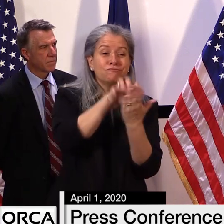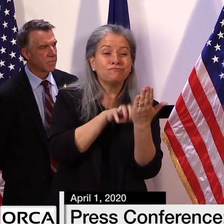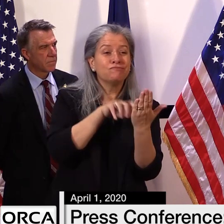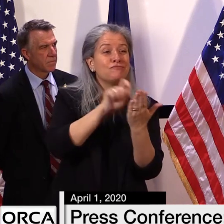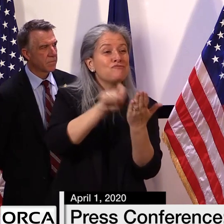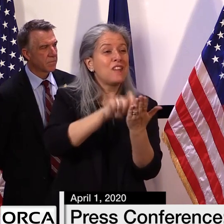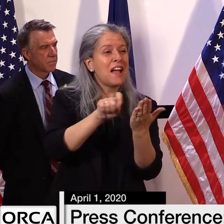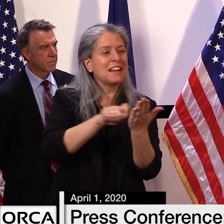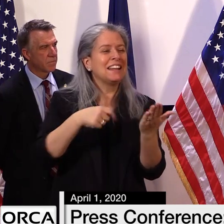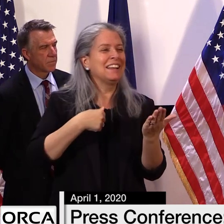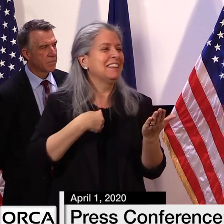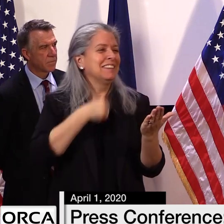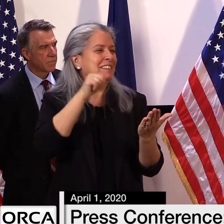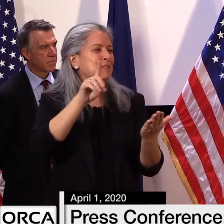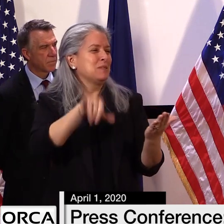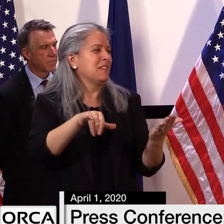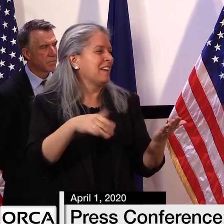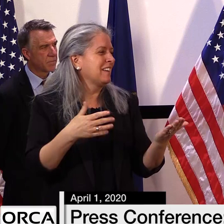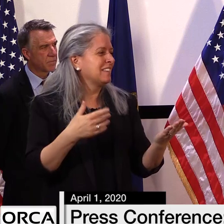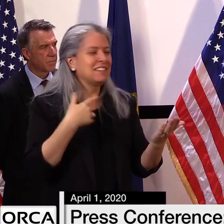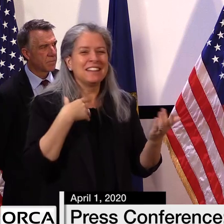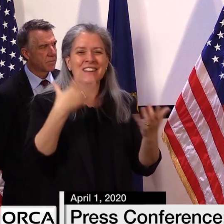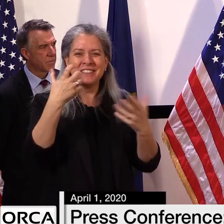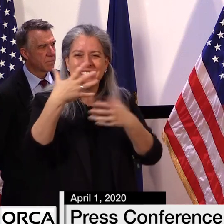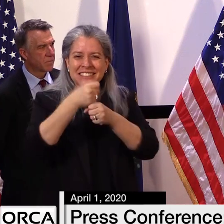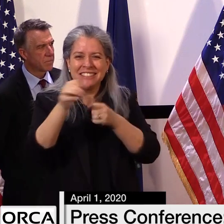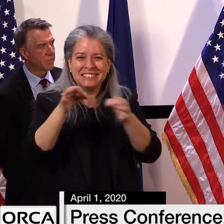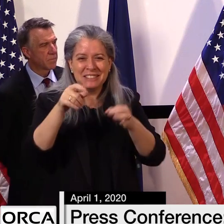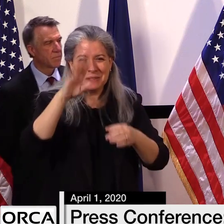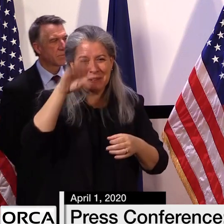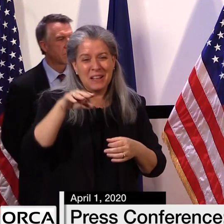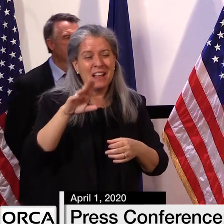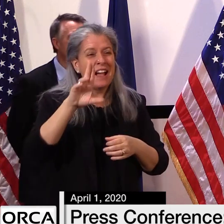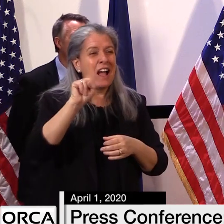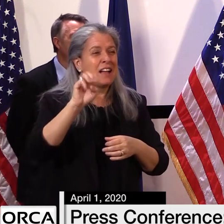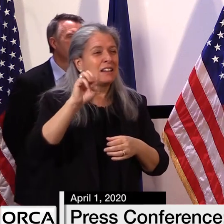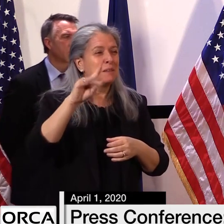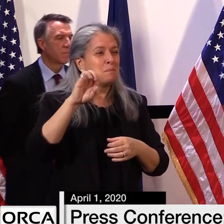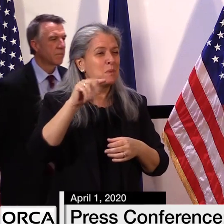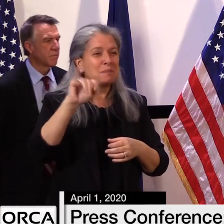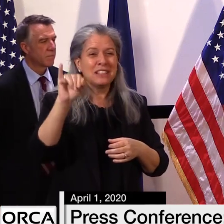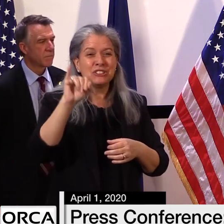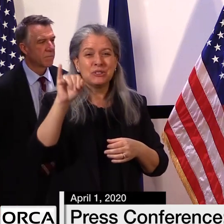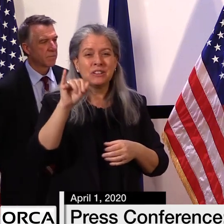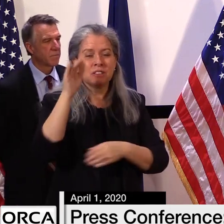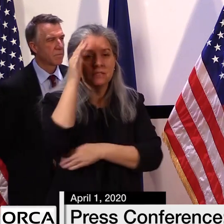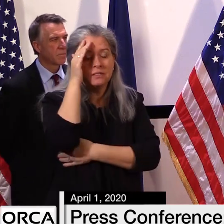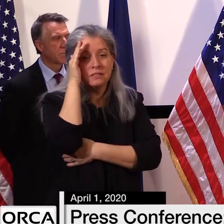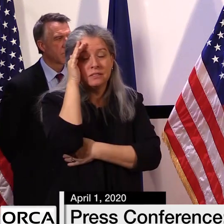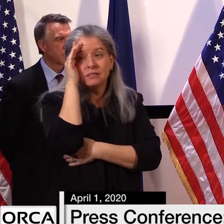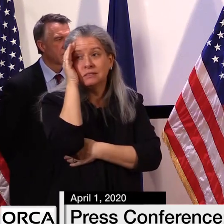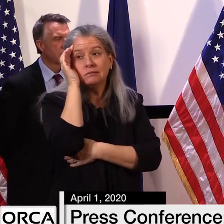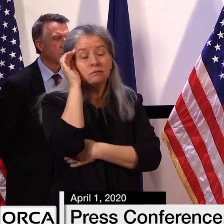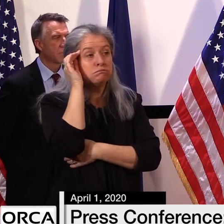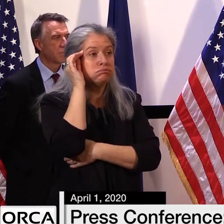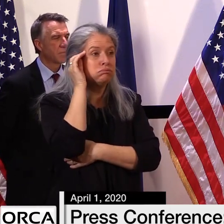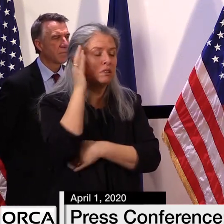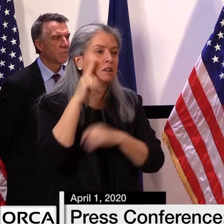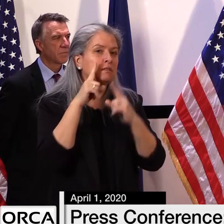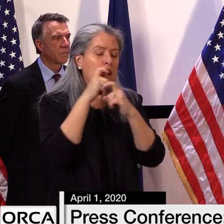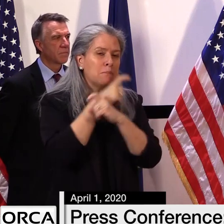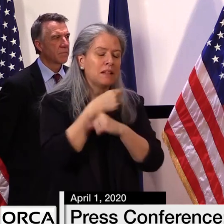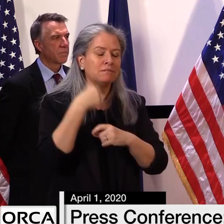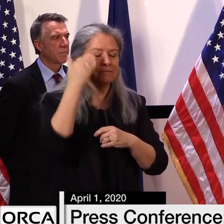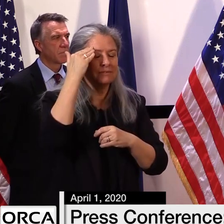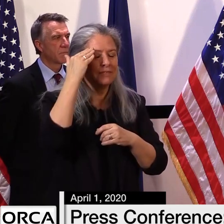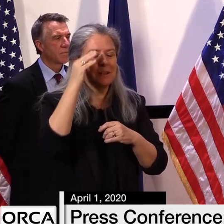As many of us know, UI law is not the most easy to understand. It's pretty complex. So in order